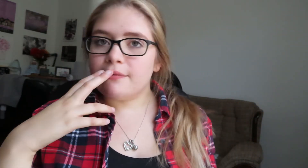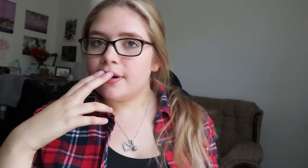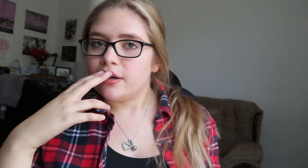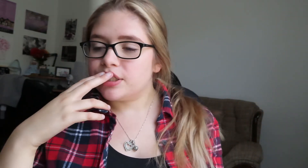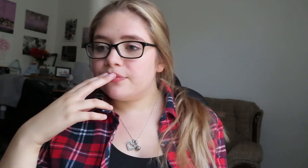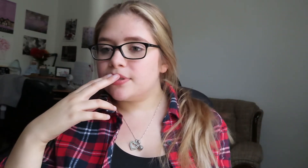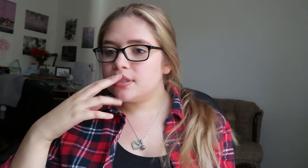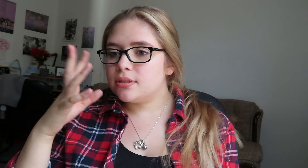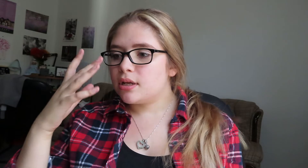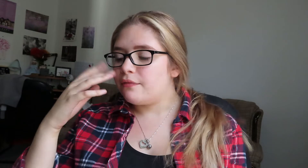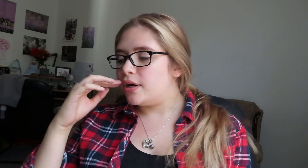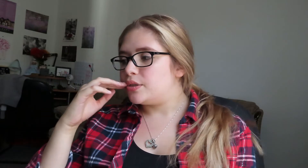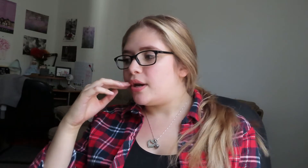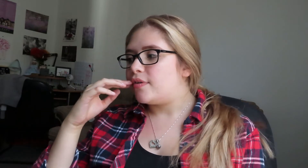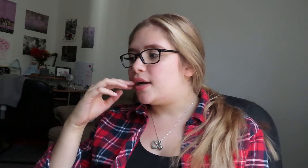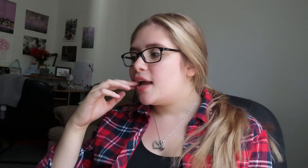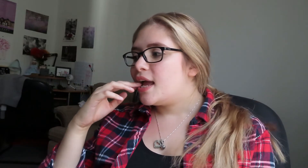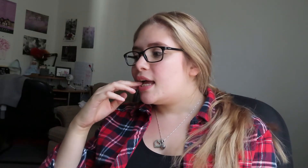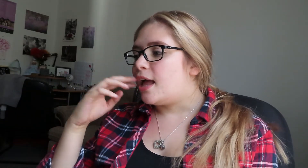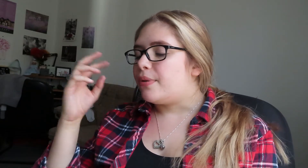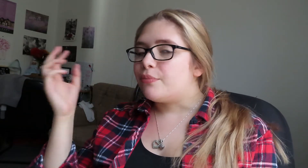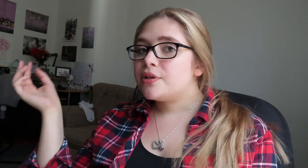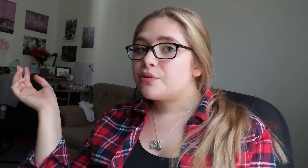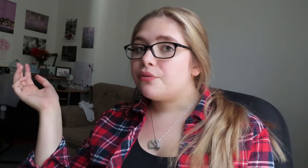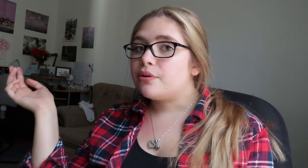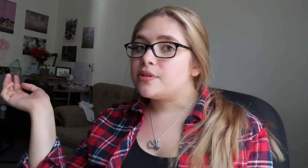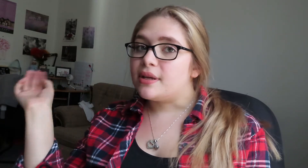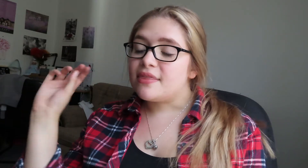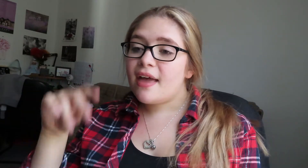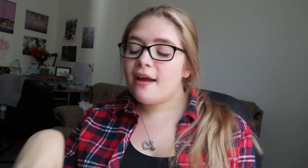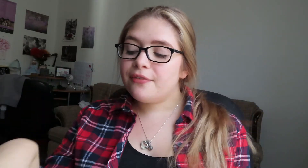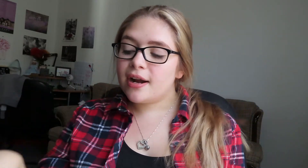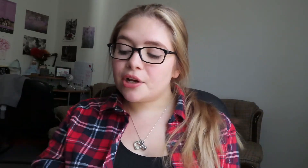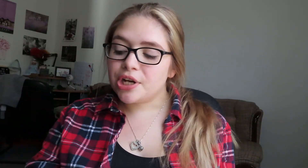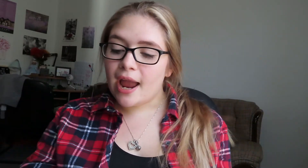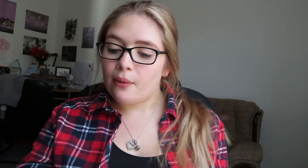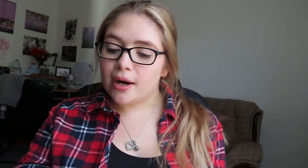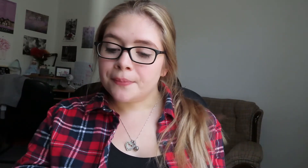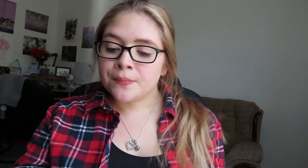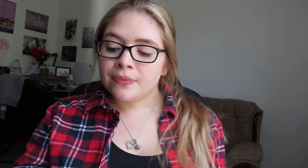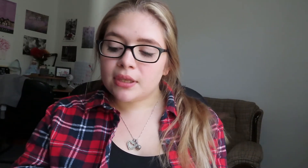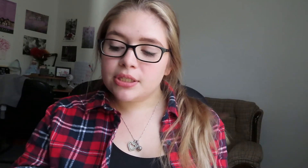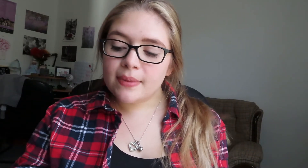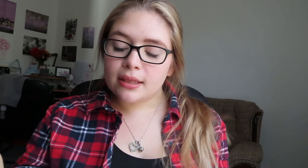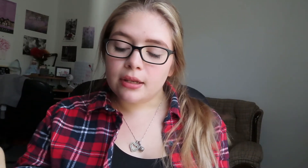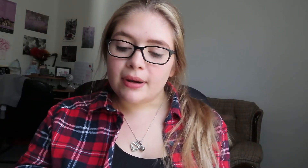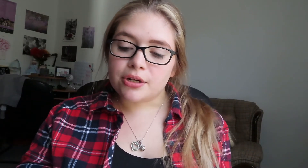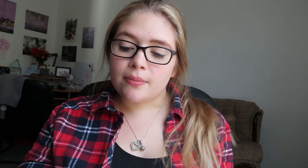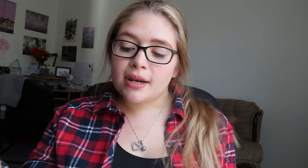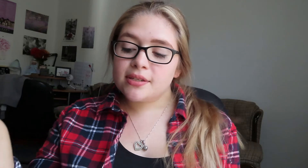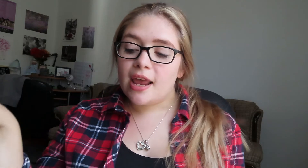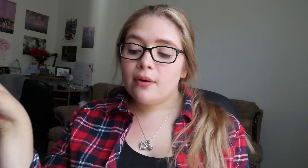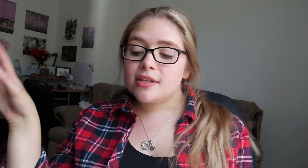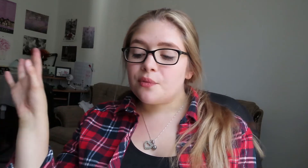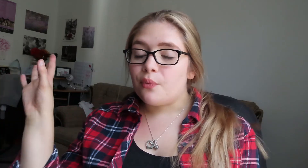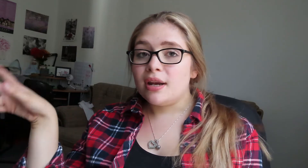whatever shift coverage whatever um in the preschool room so i did that for an extra hour just make a little bit extra money so now it is 1